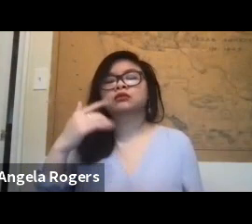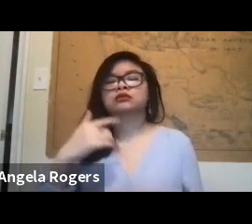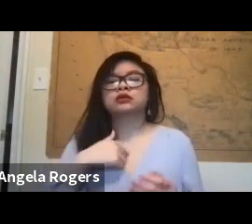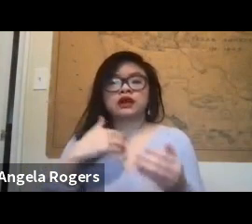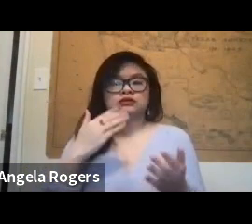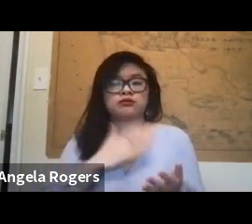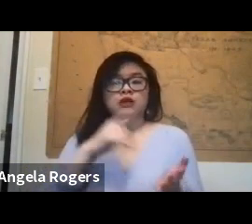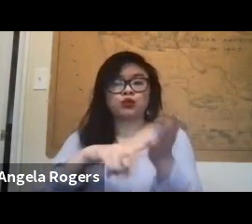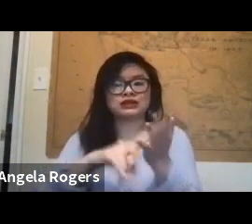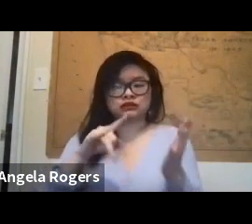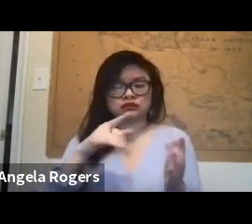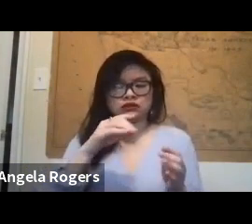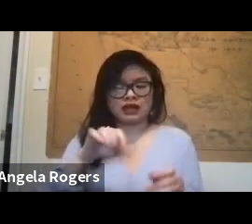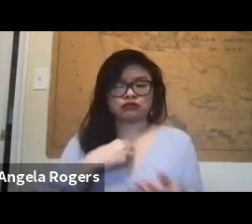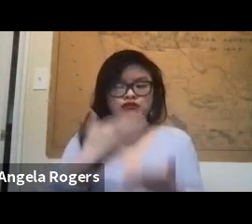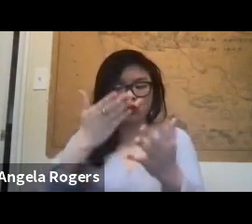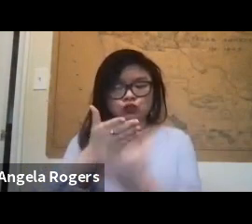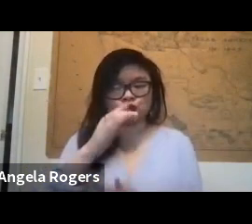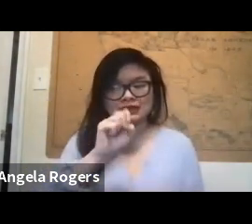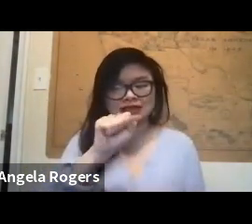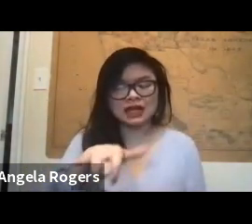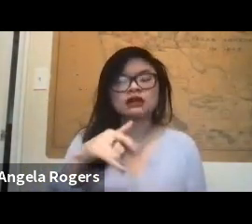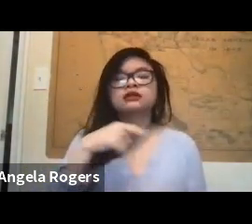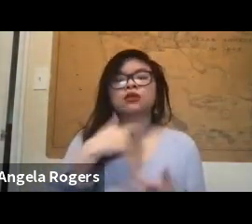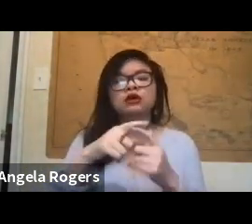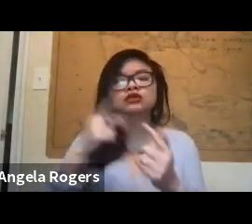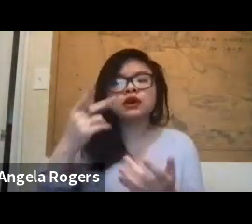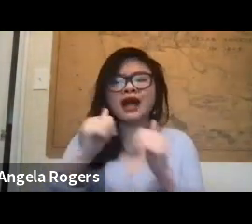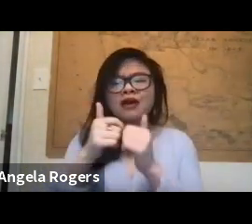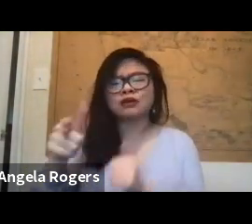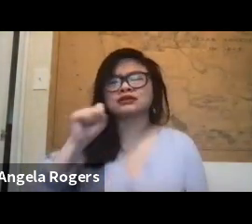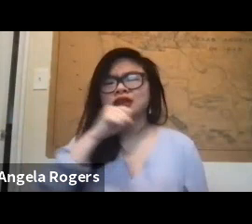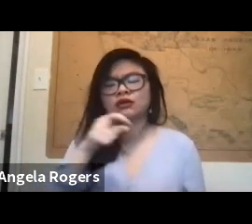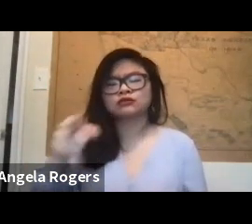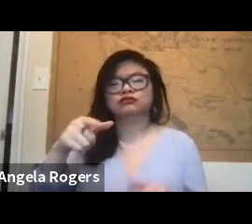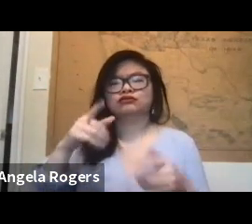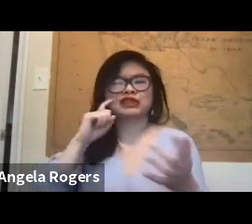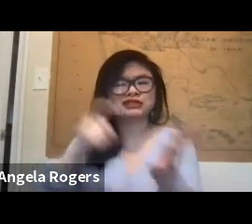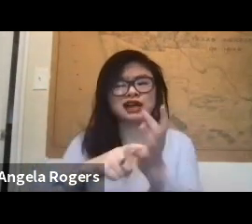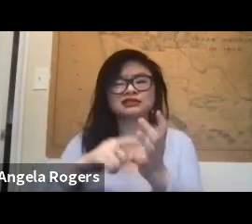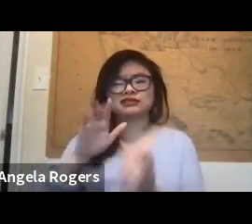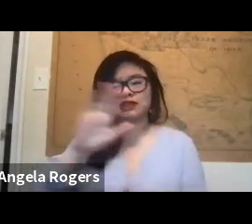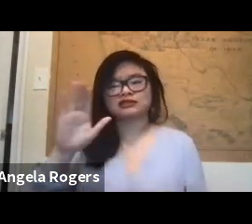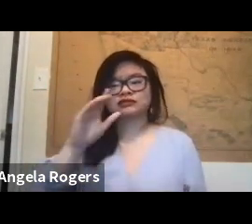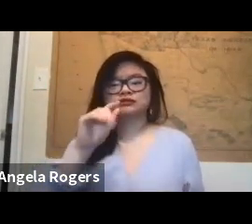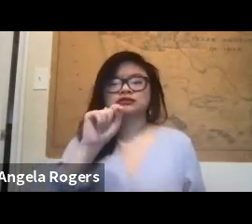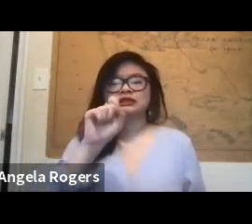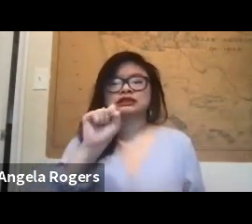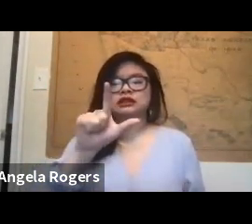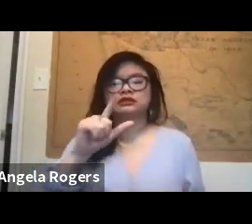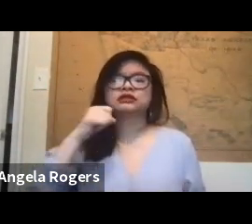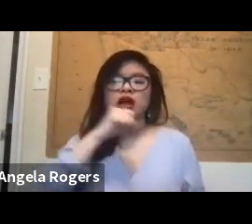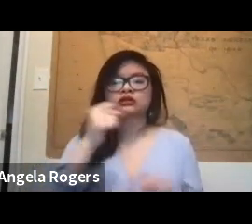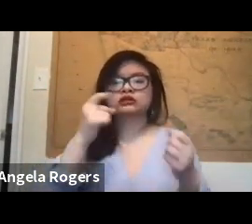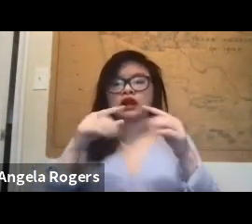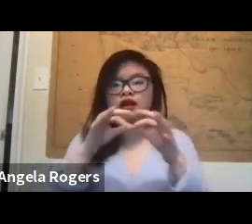with China. And very specifically, my research that I wrote about in my essay was to